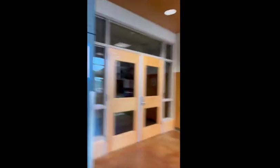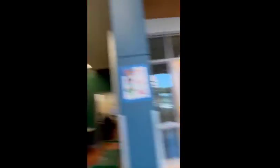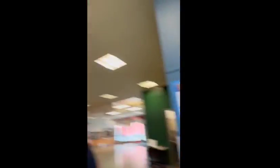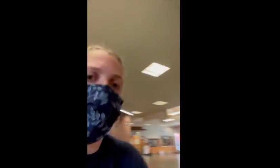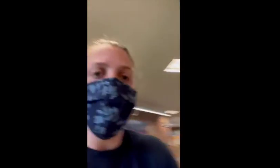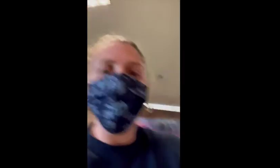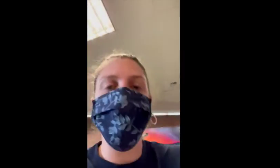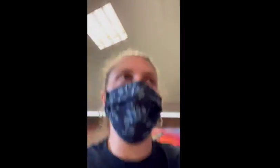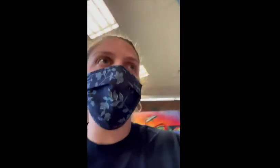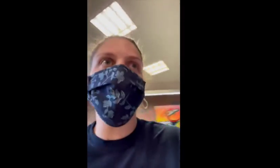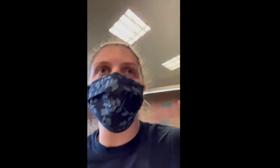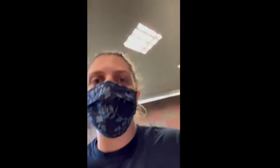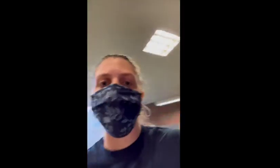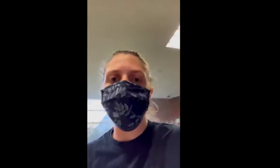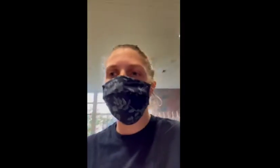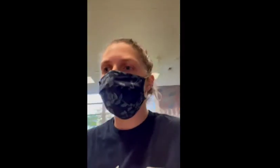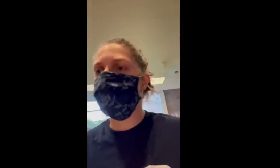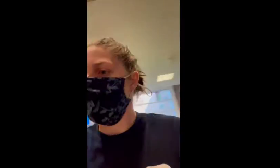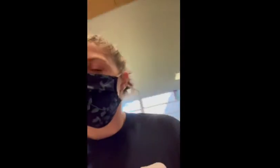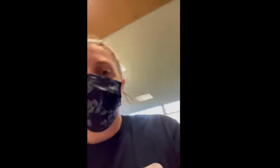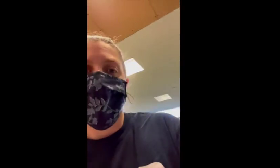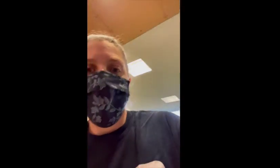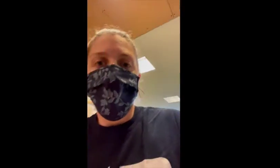And let's go stick our heads in the theater.